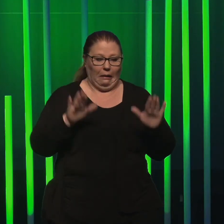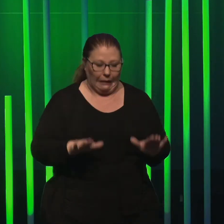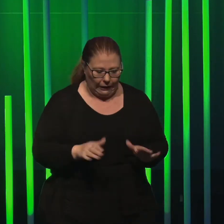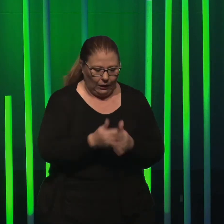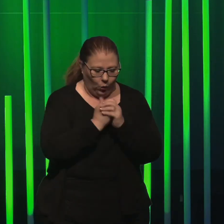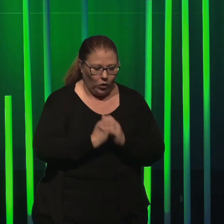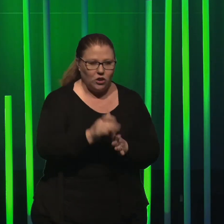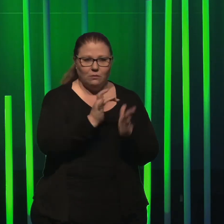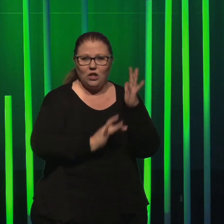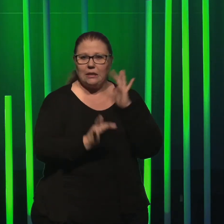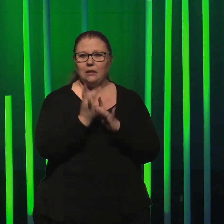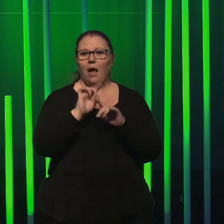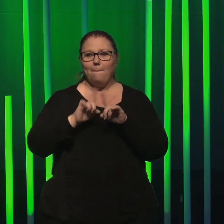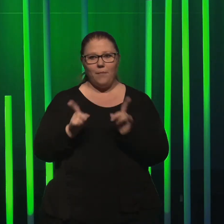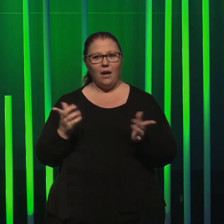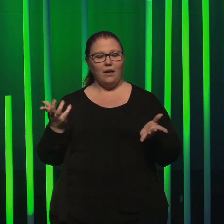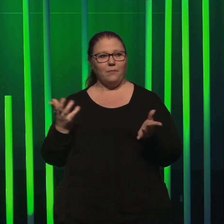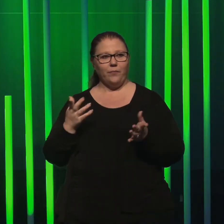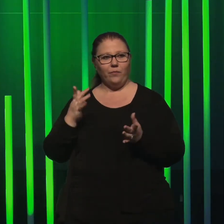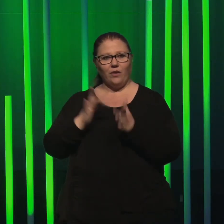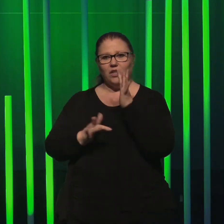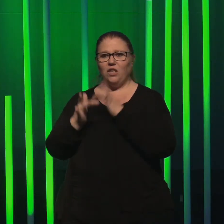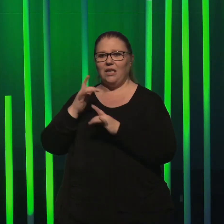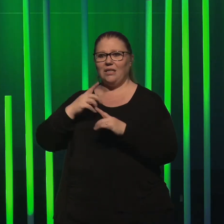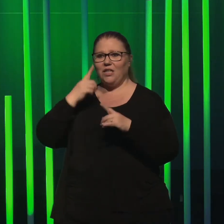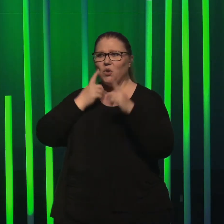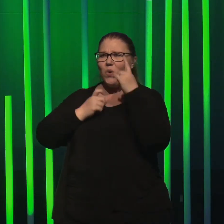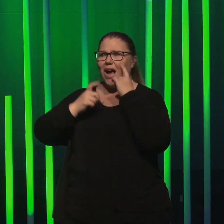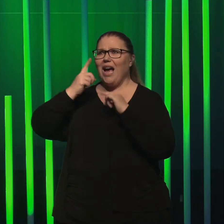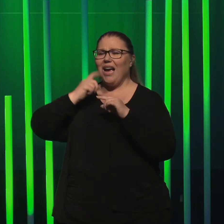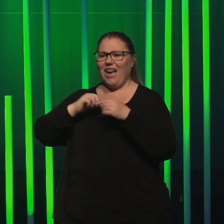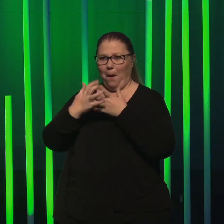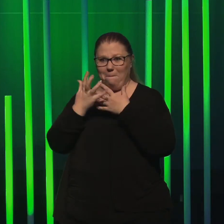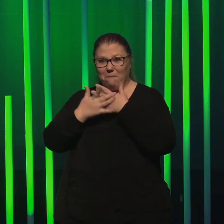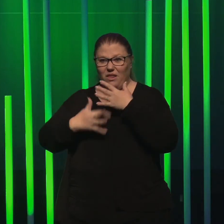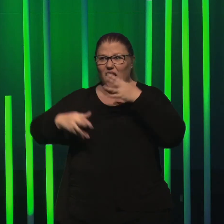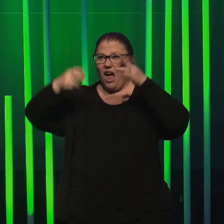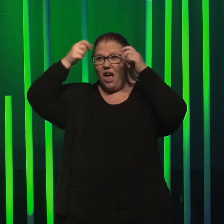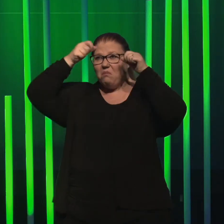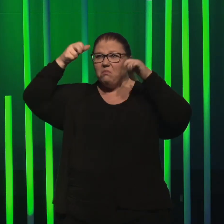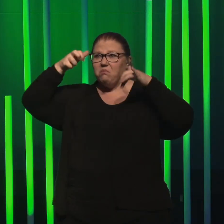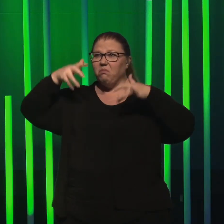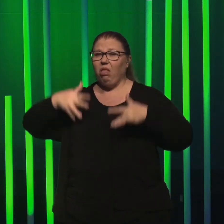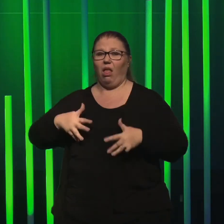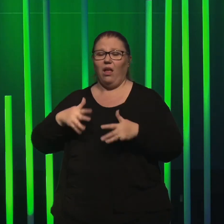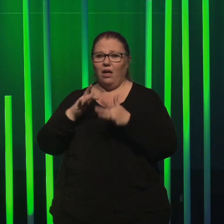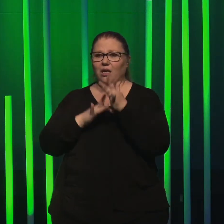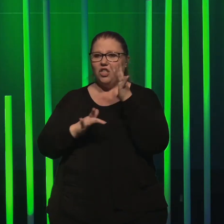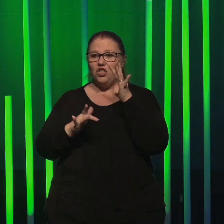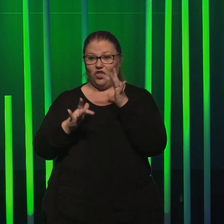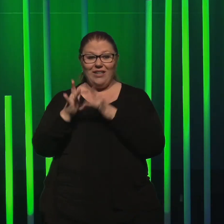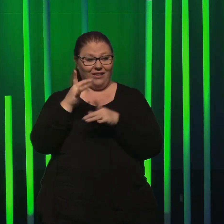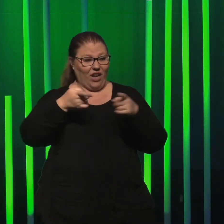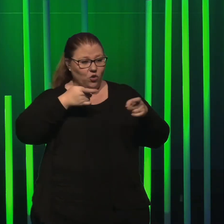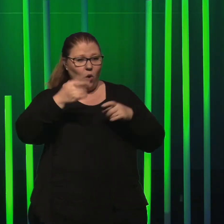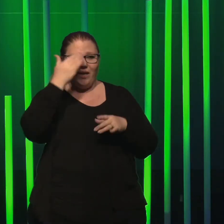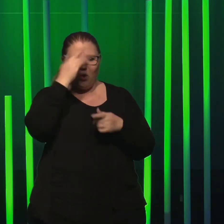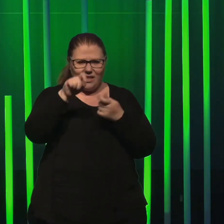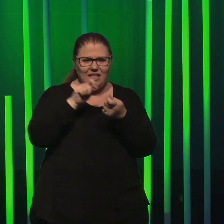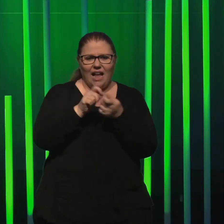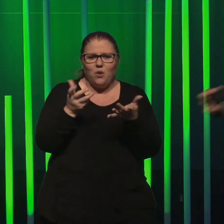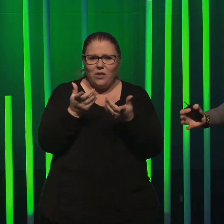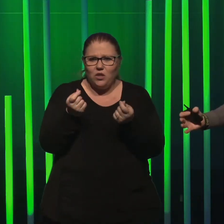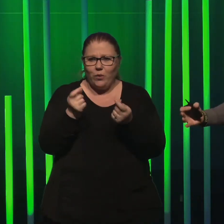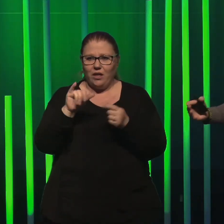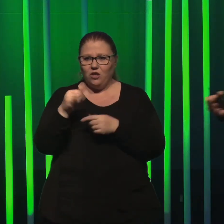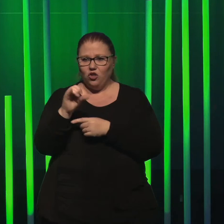Jesus. But Jesus is like crying and sweating drops of blood in Matthew, right? For John, like Jesus is in control. He knows exactly what he's doing. So